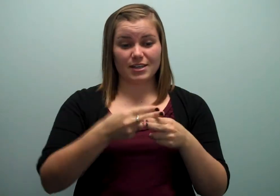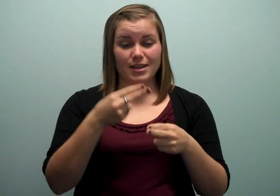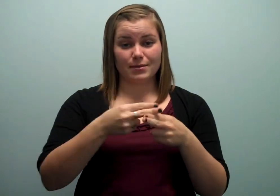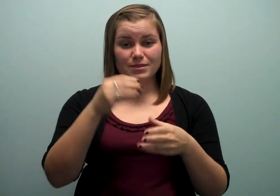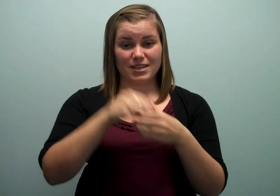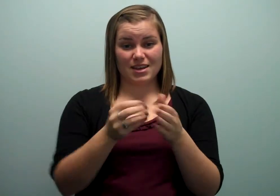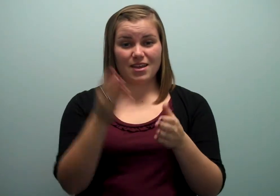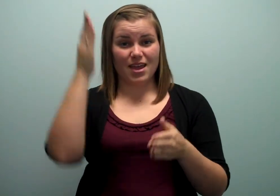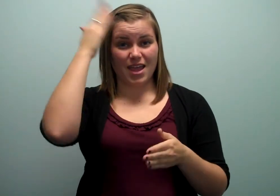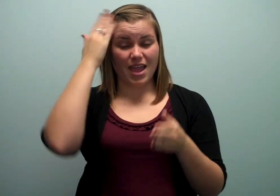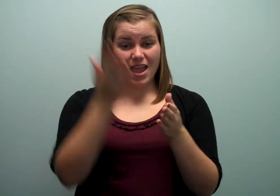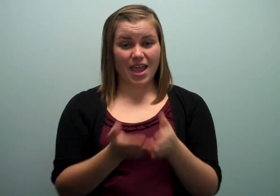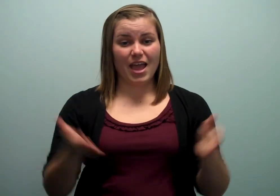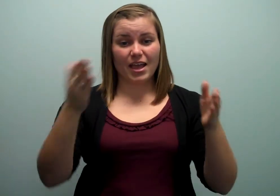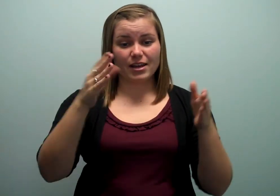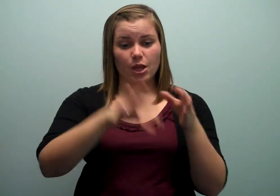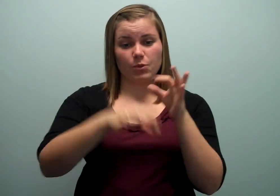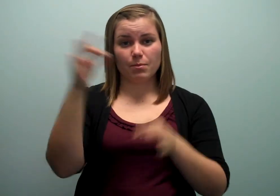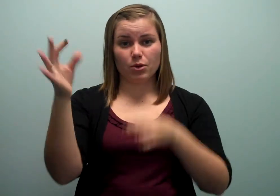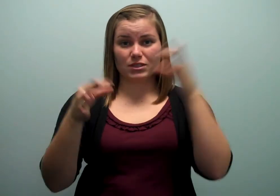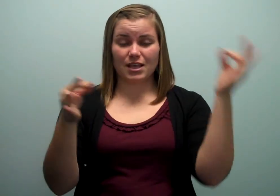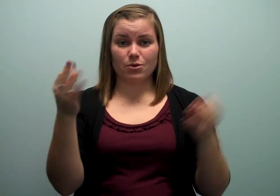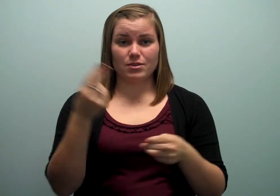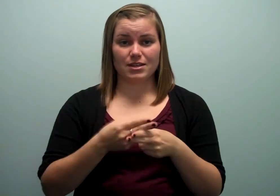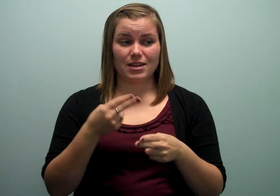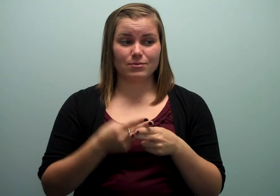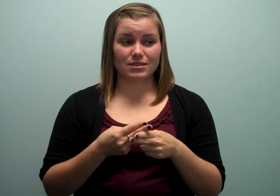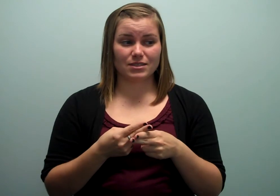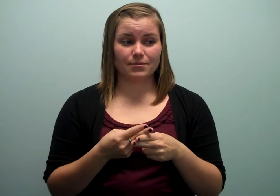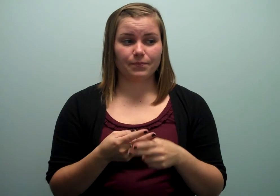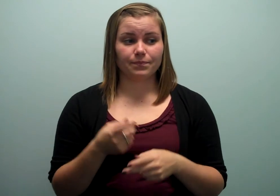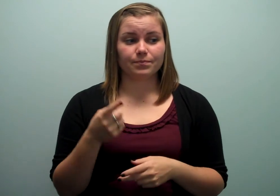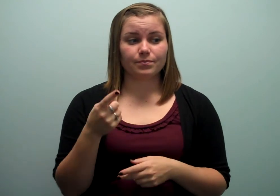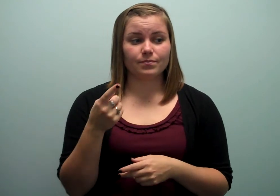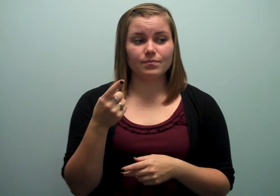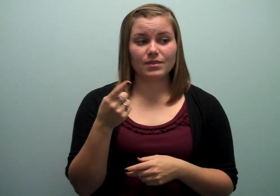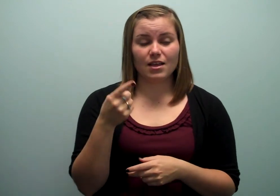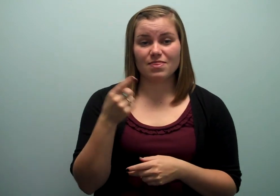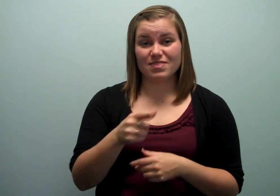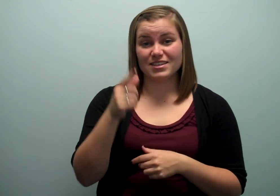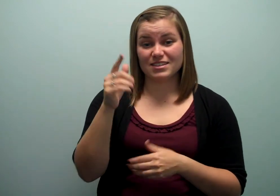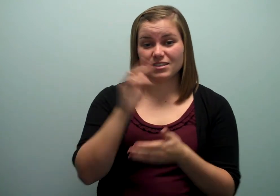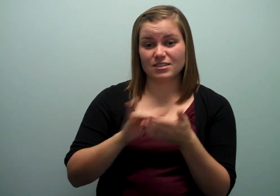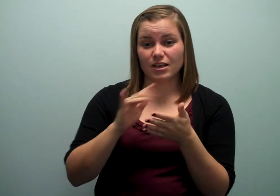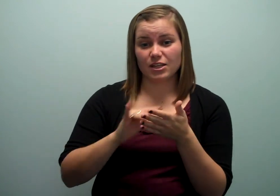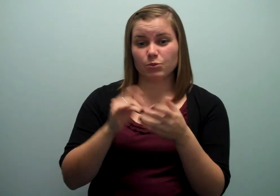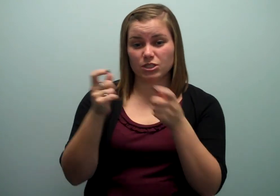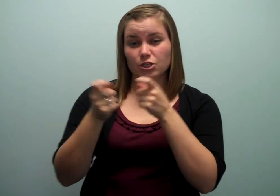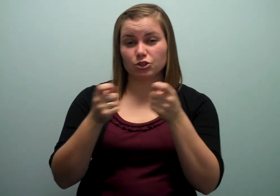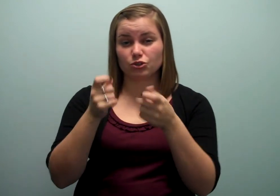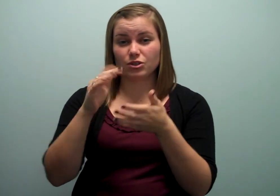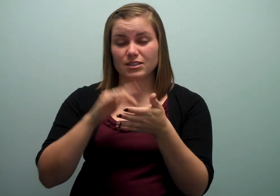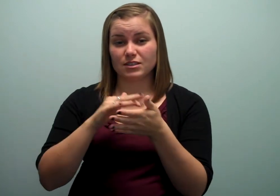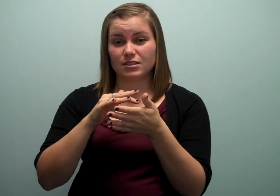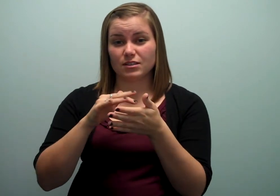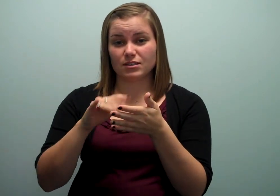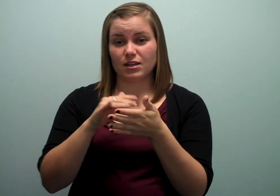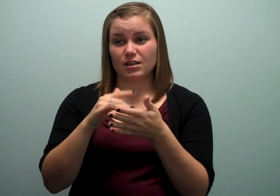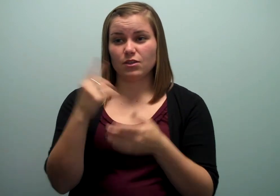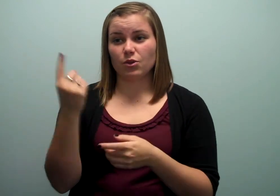was a double-blind study, with the only factor not being controlled for being expectations.